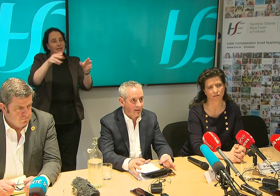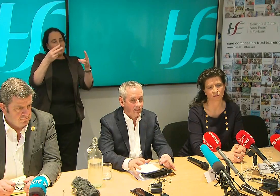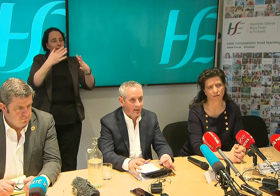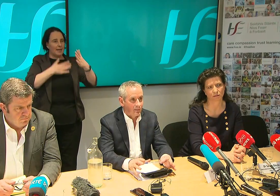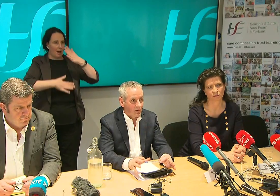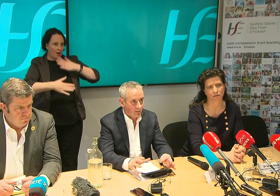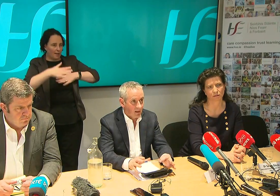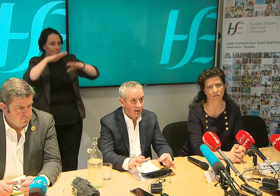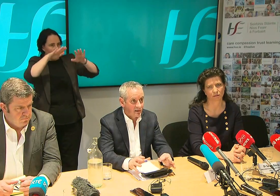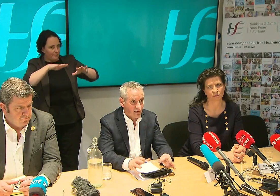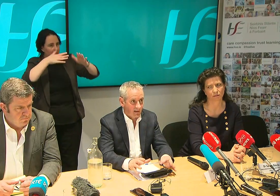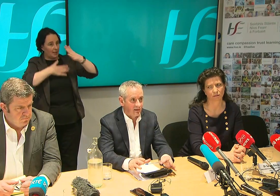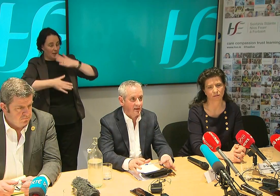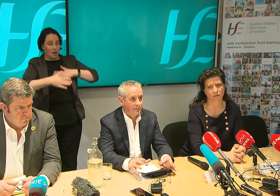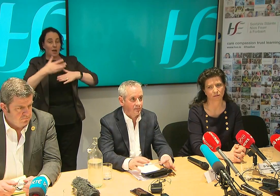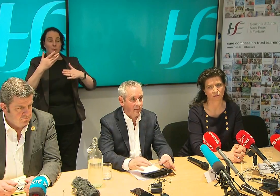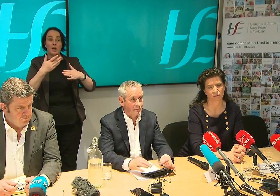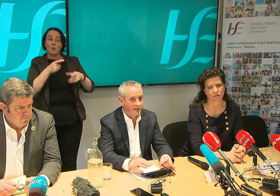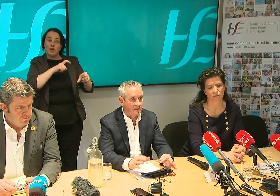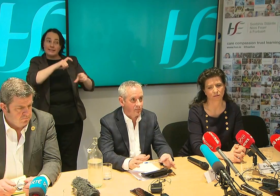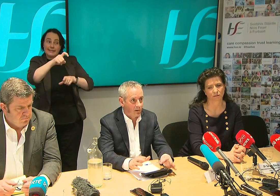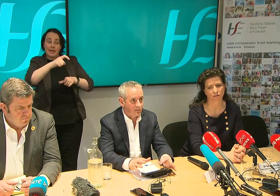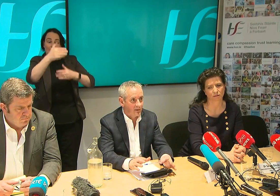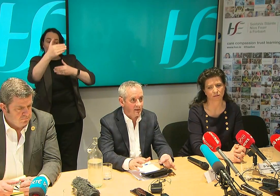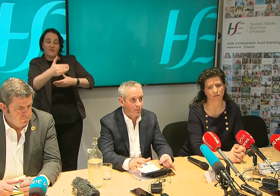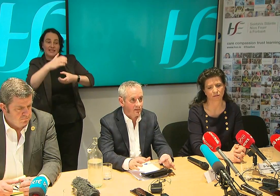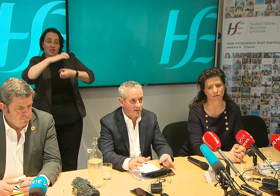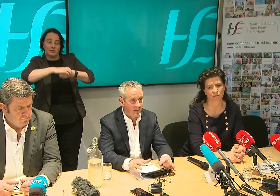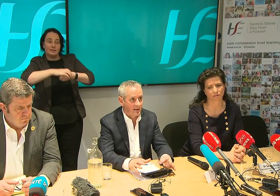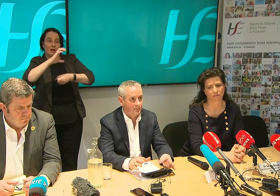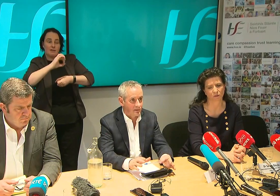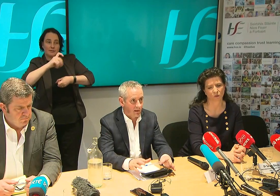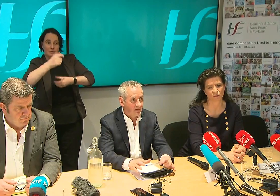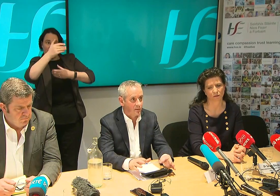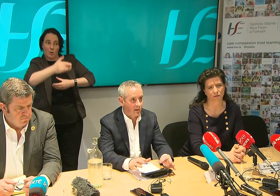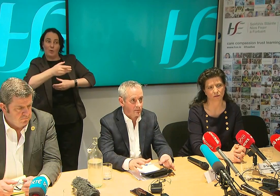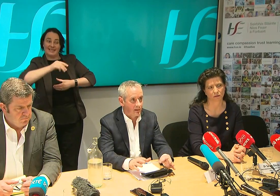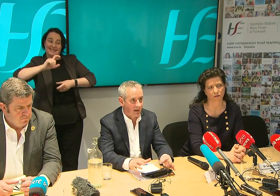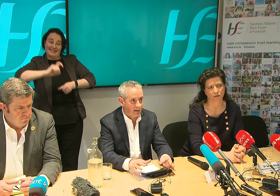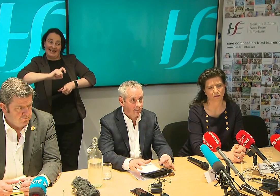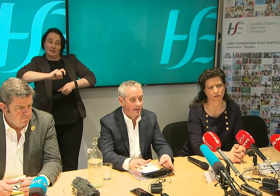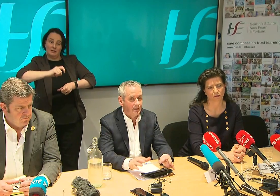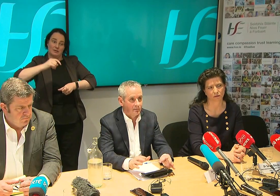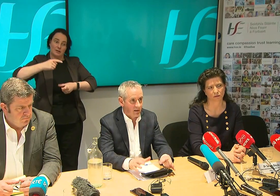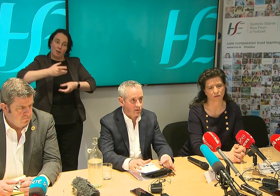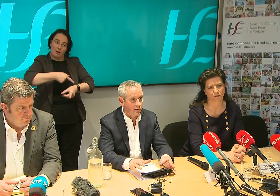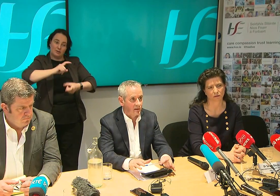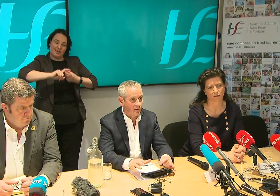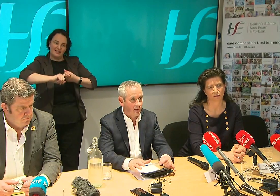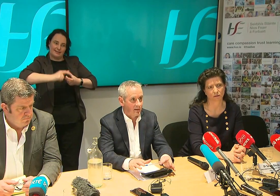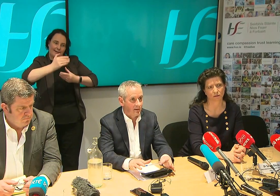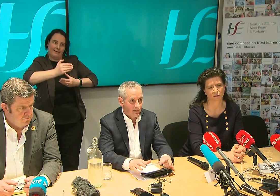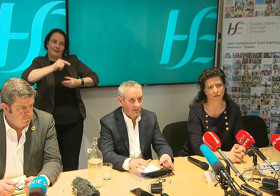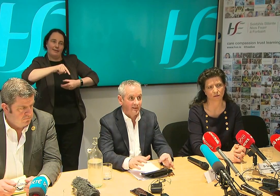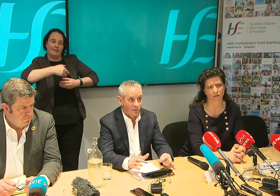now, where we are still in a containment phase. It's an important phase we want to stay in for as long as we possibly can, reassuring